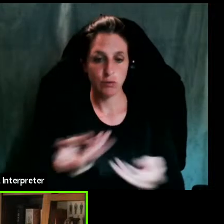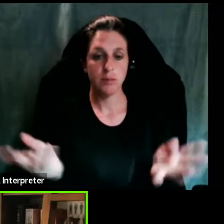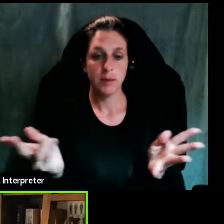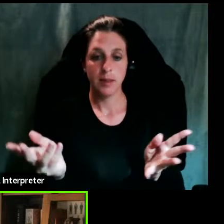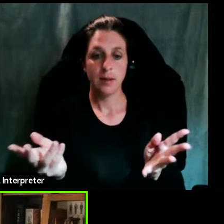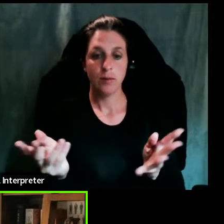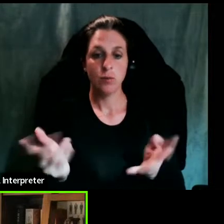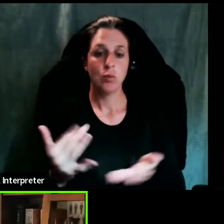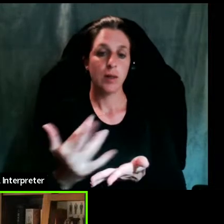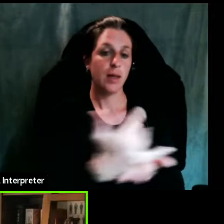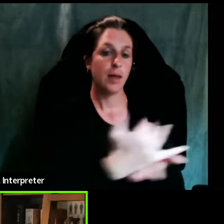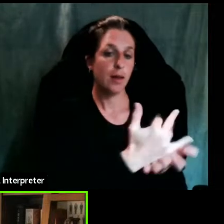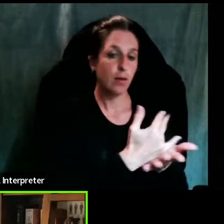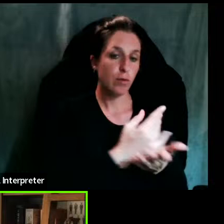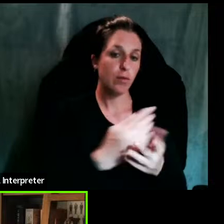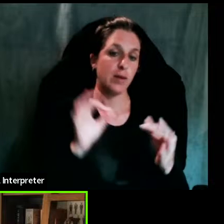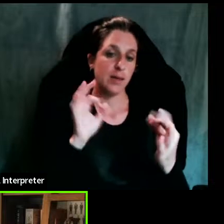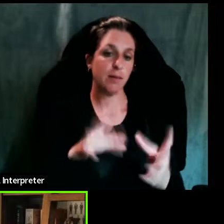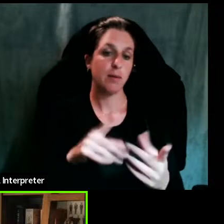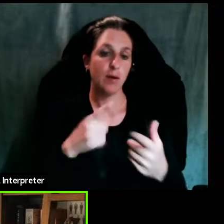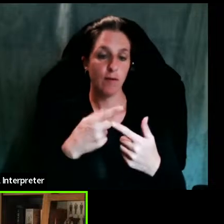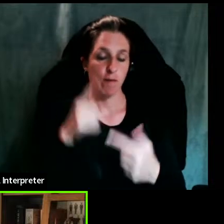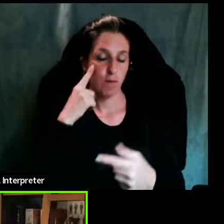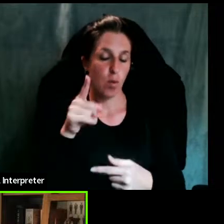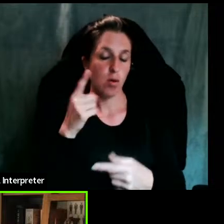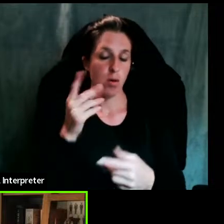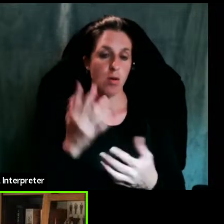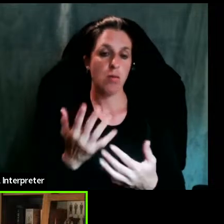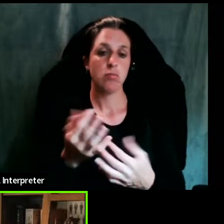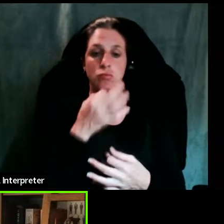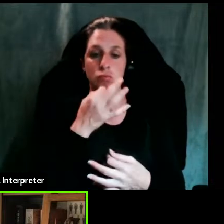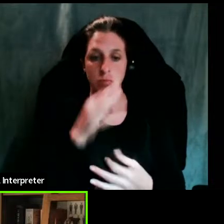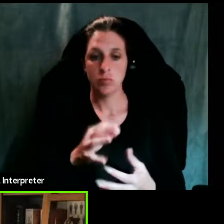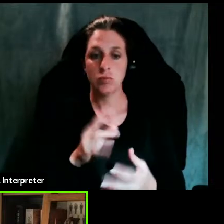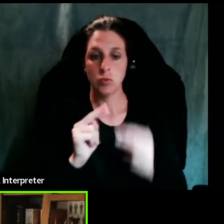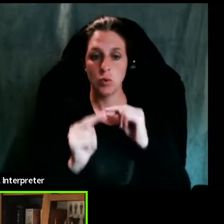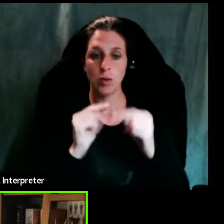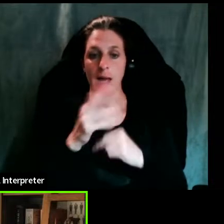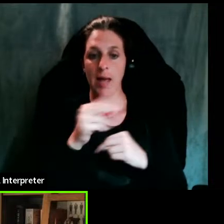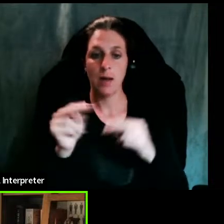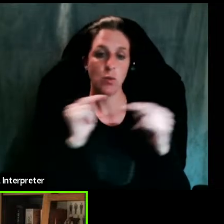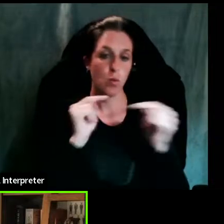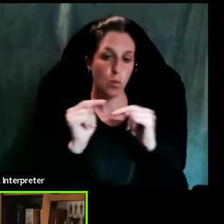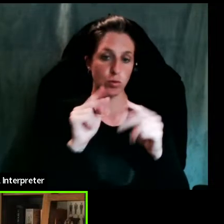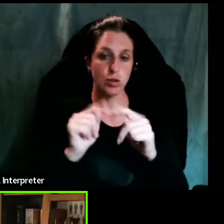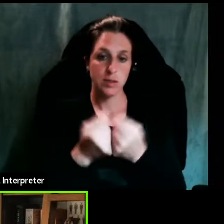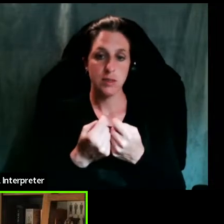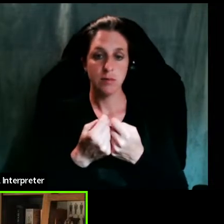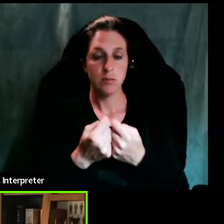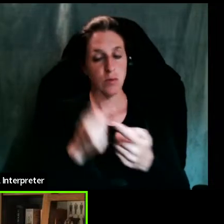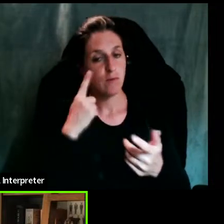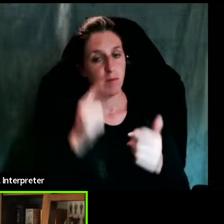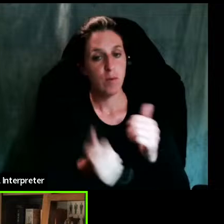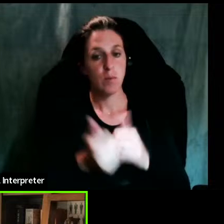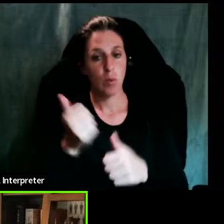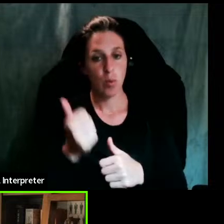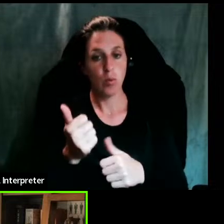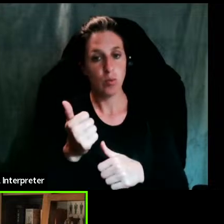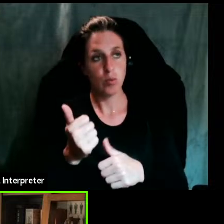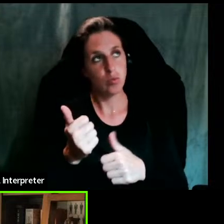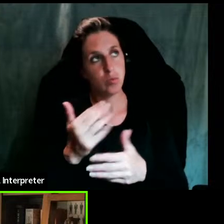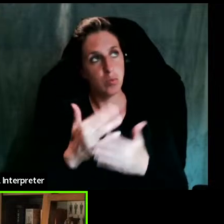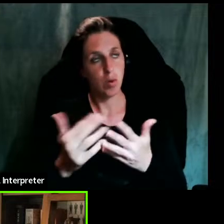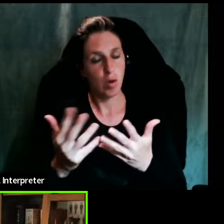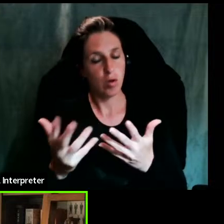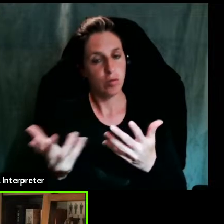to gather input for the upcoming negotiations, and the negotiation team is, for the most part, assembled, and